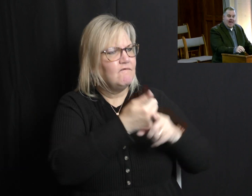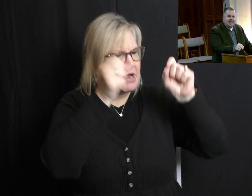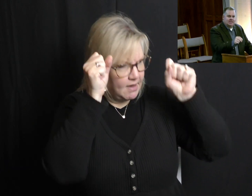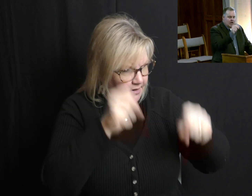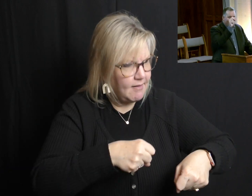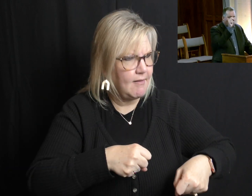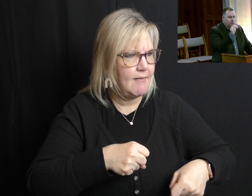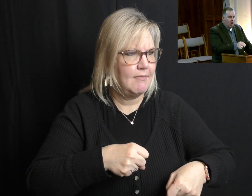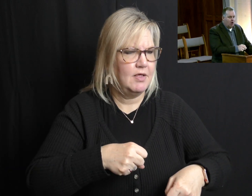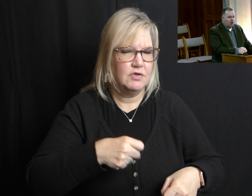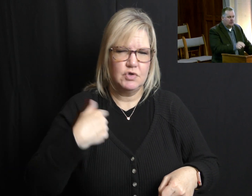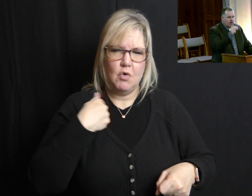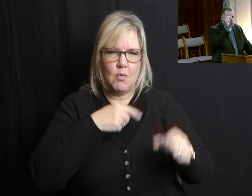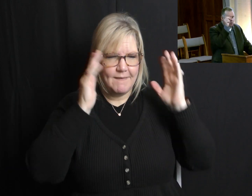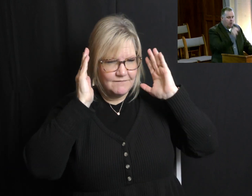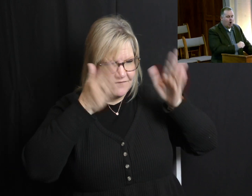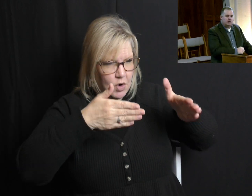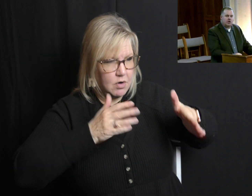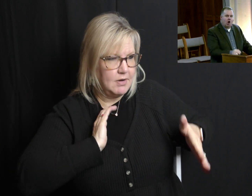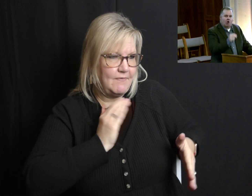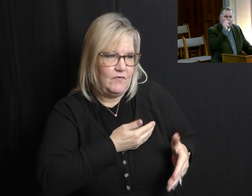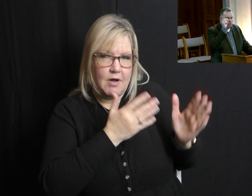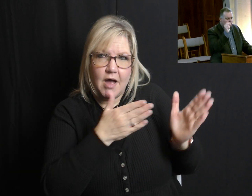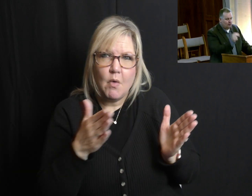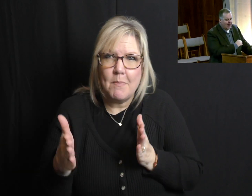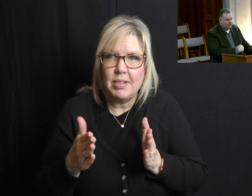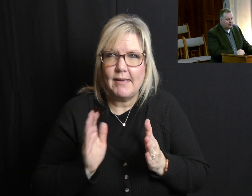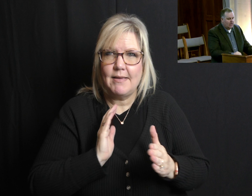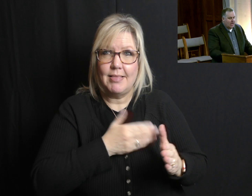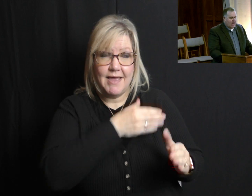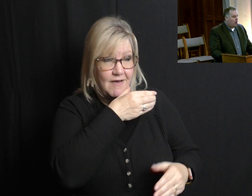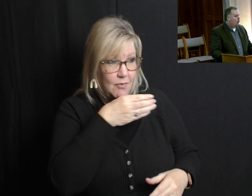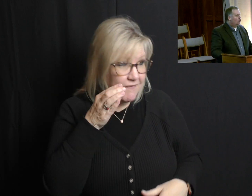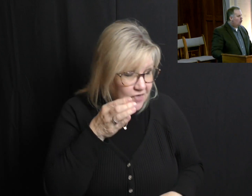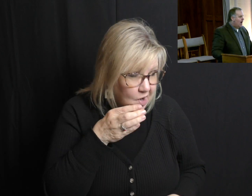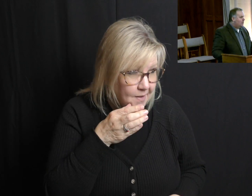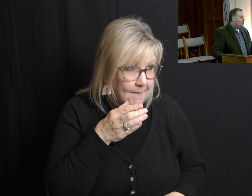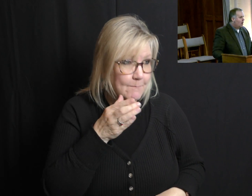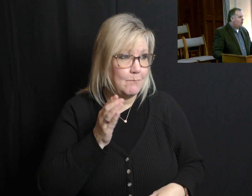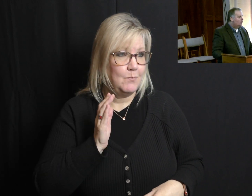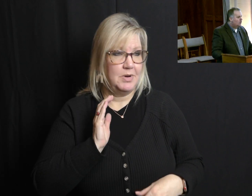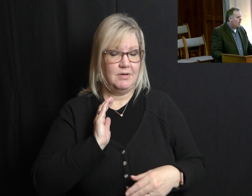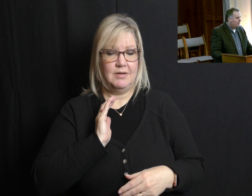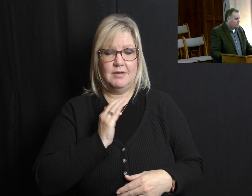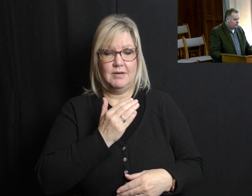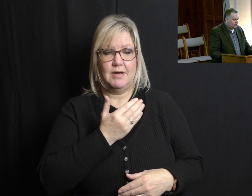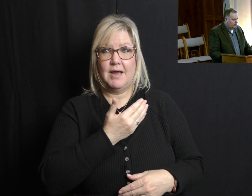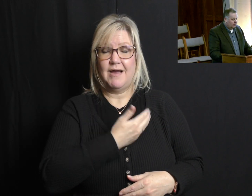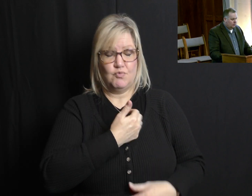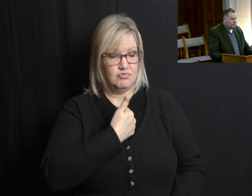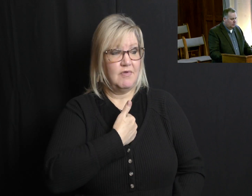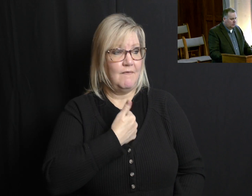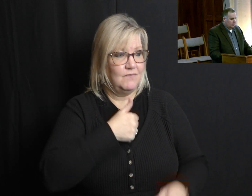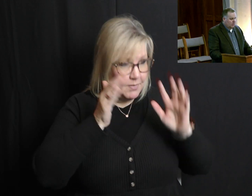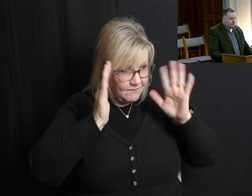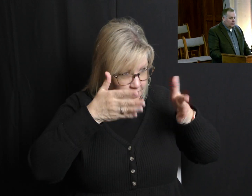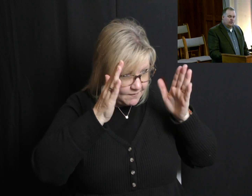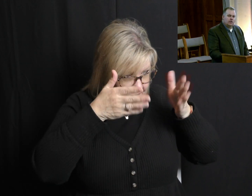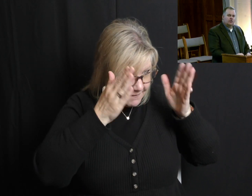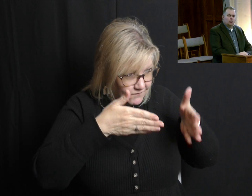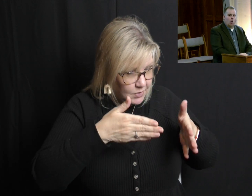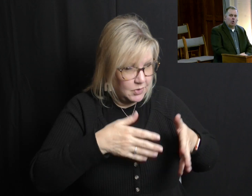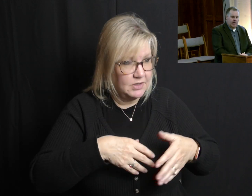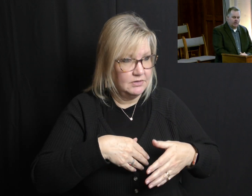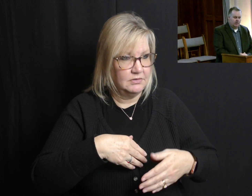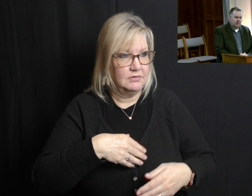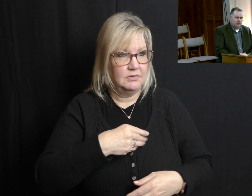own plans and our own barns and our own barnyard and our own tractors and our own crops and our own selves. Listen